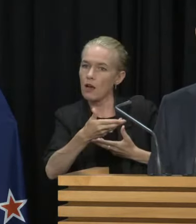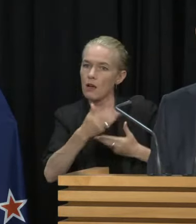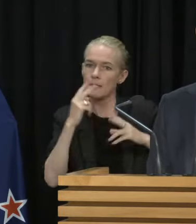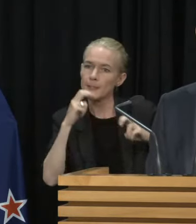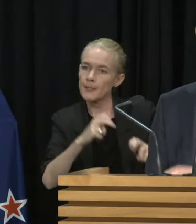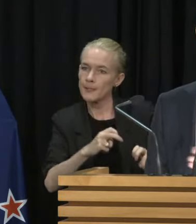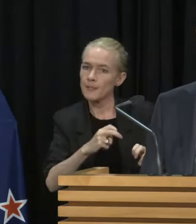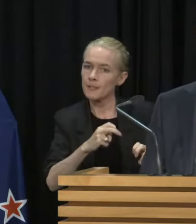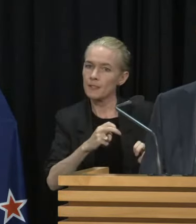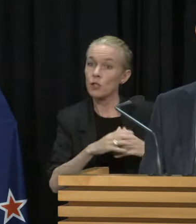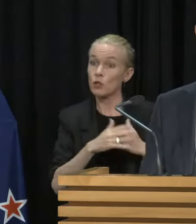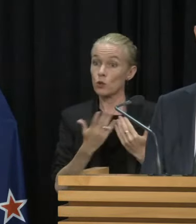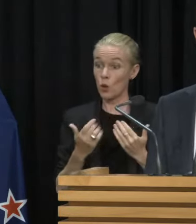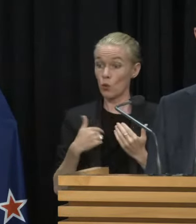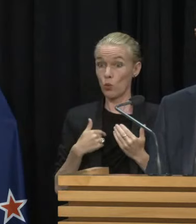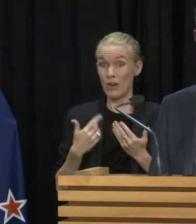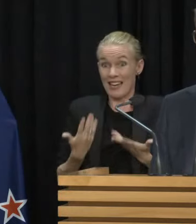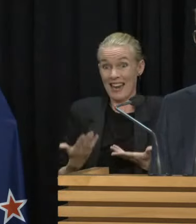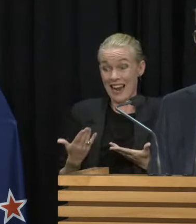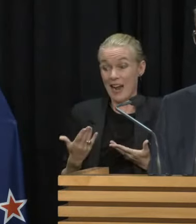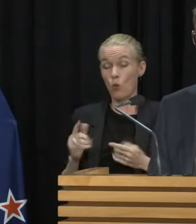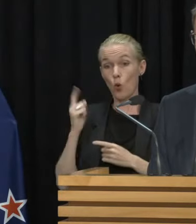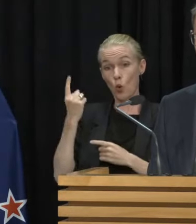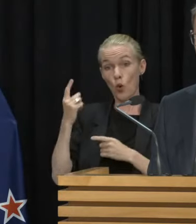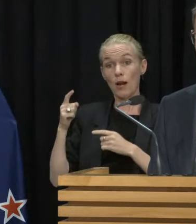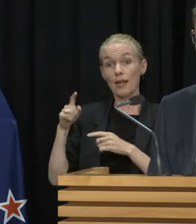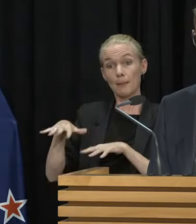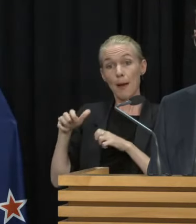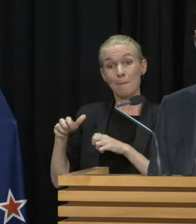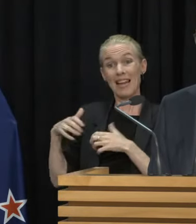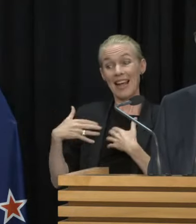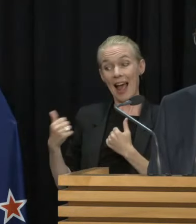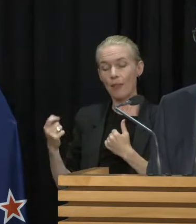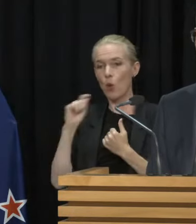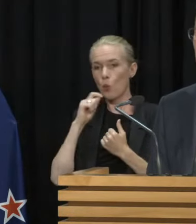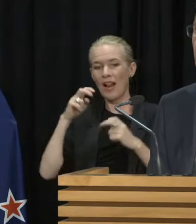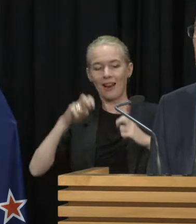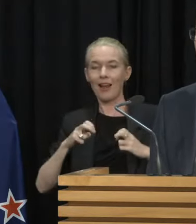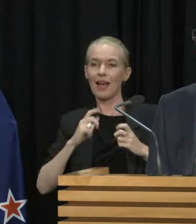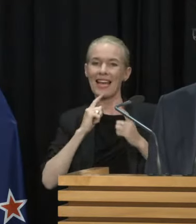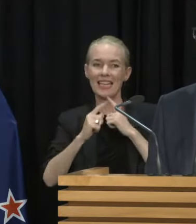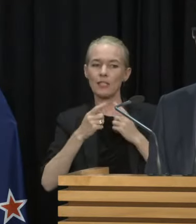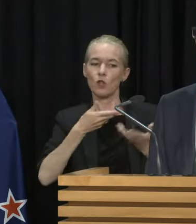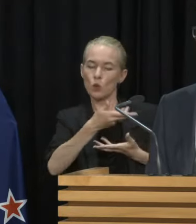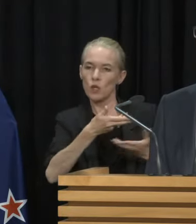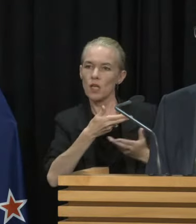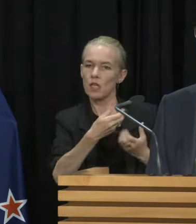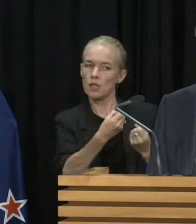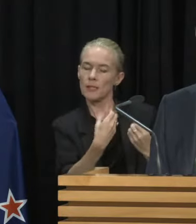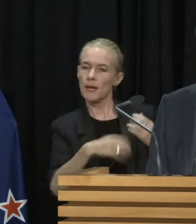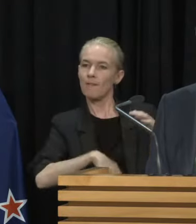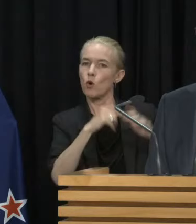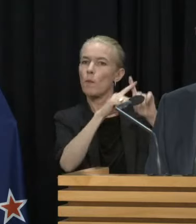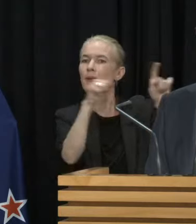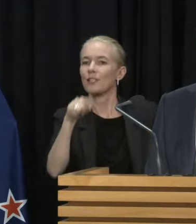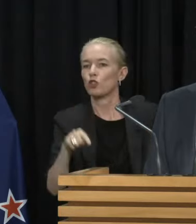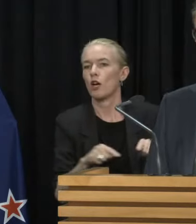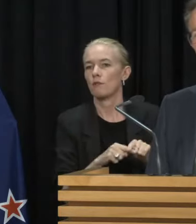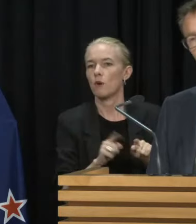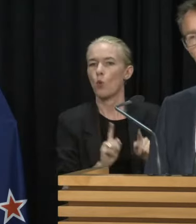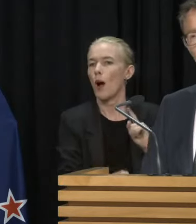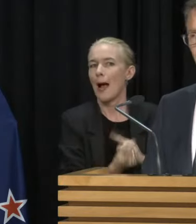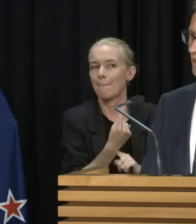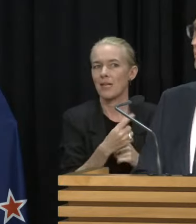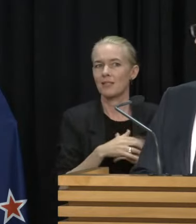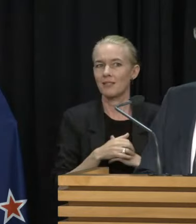the interviews from Auckland Regional Public Health will be ascertaining. What I can say, of course, is it's